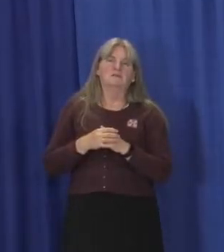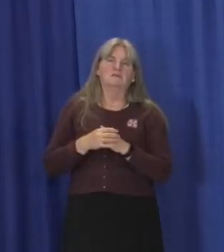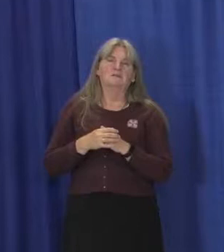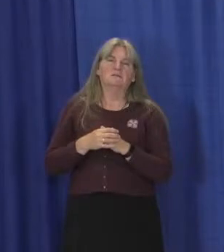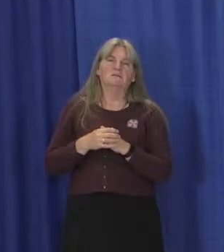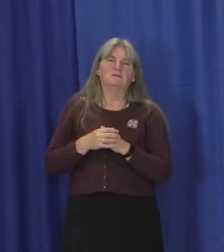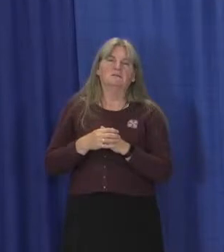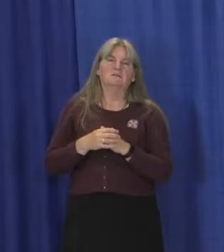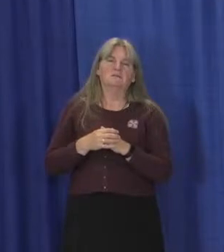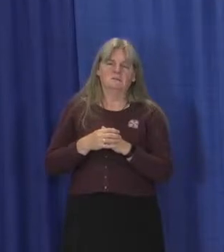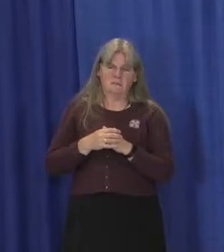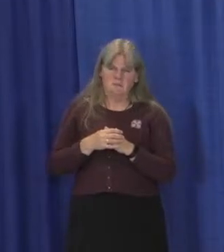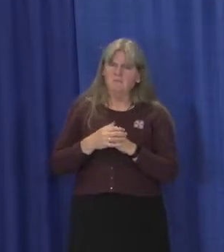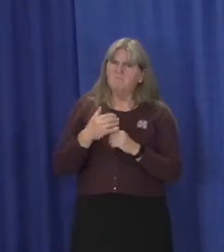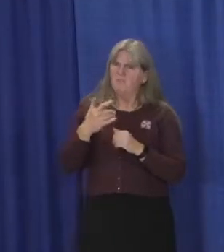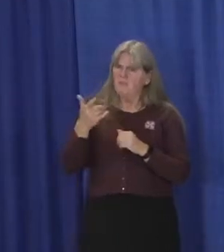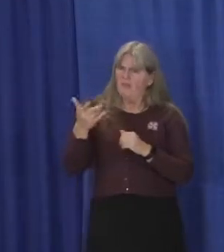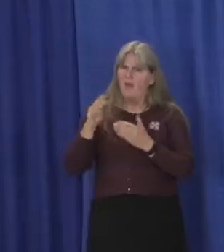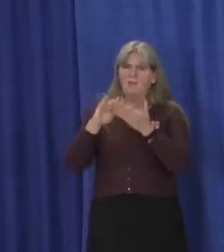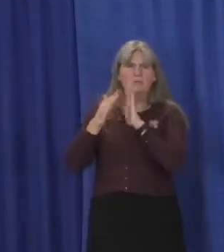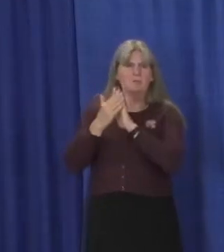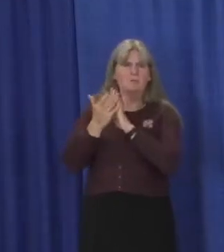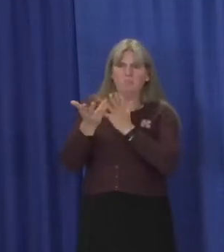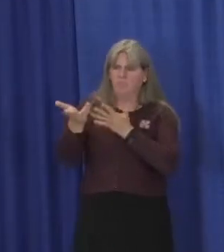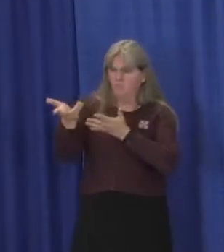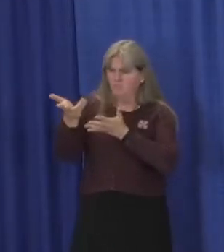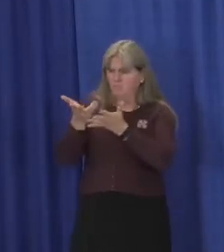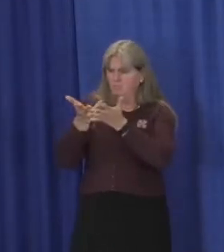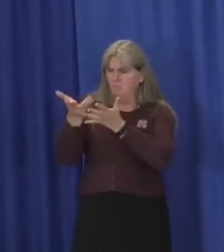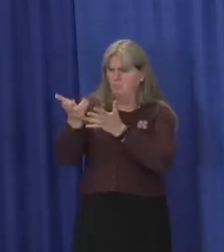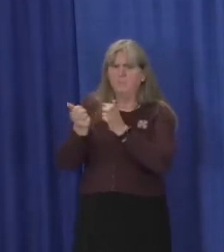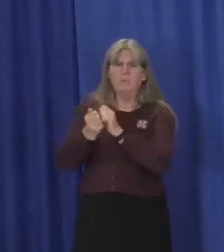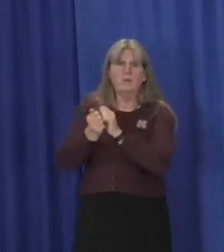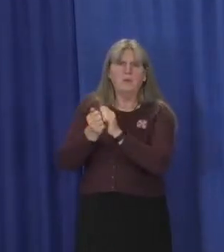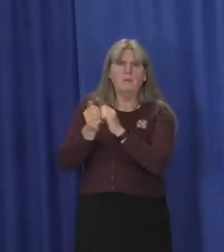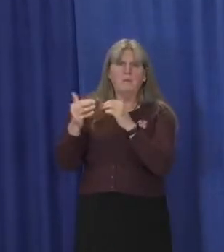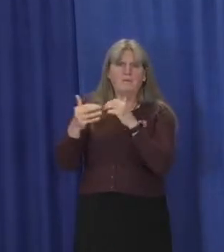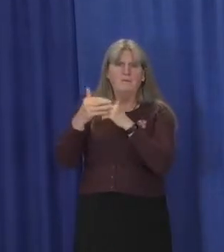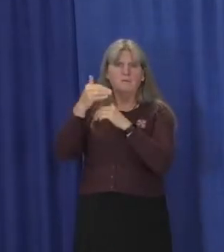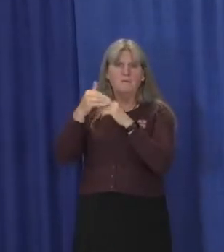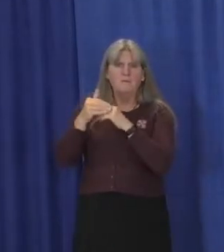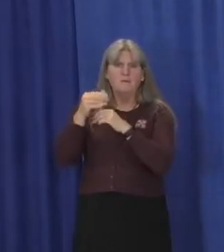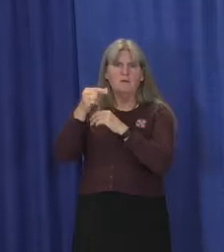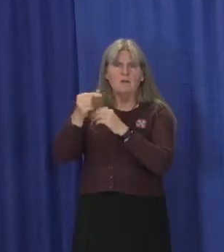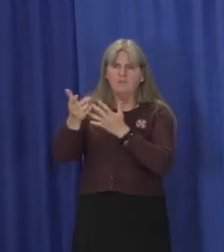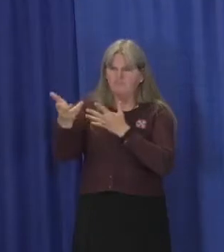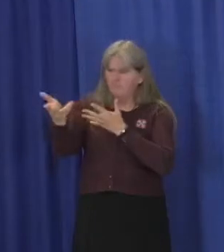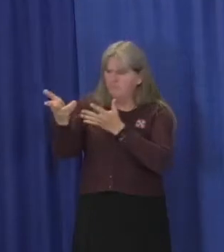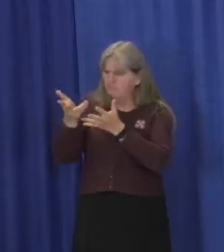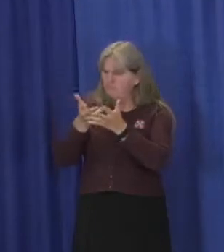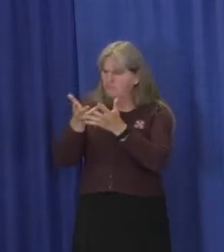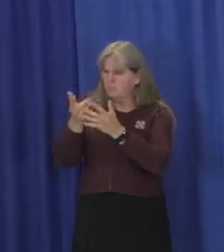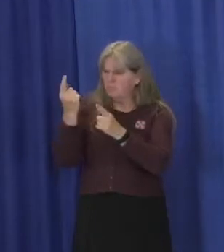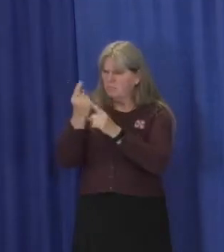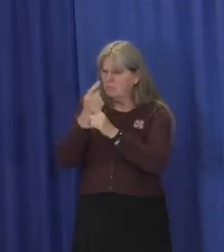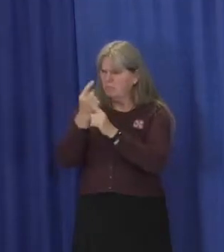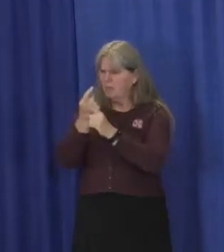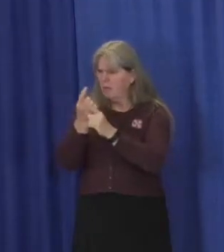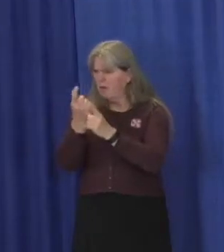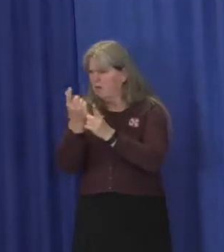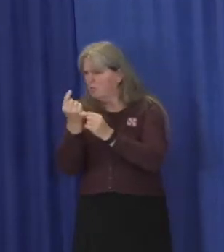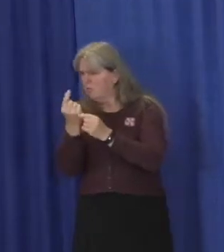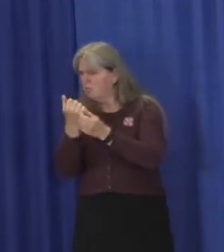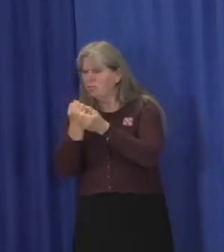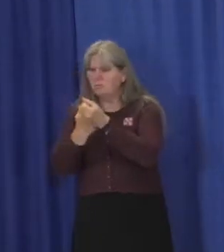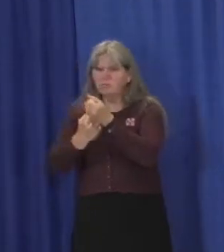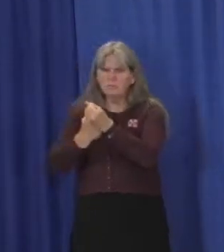We have worked closely with the community of Ross River and the First Nations government to ensure that the response is appropriate and it